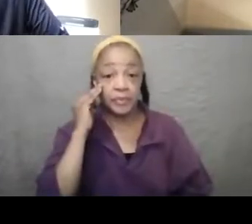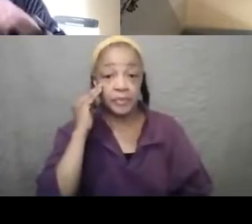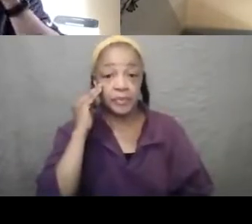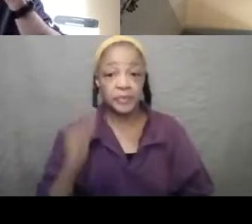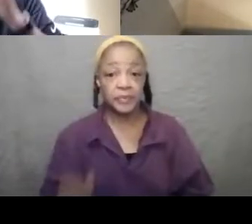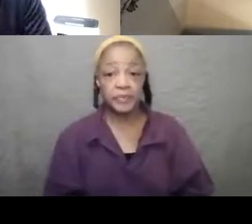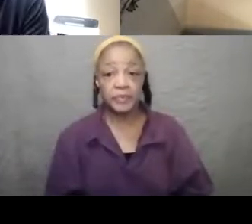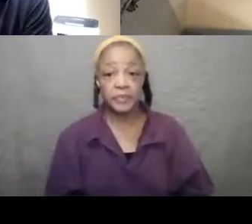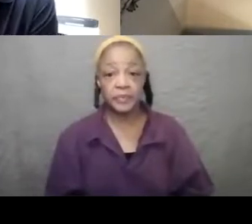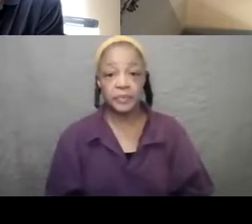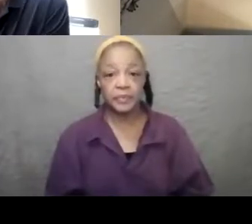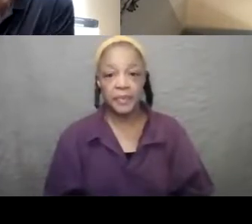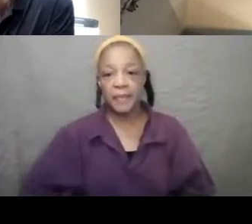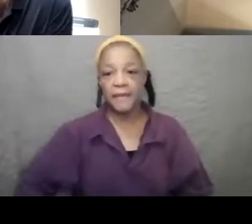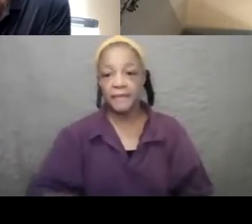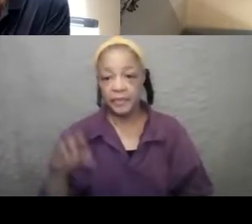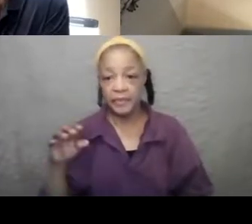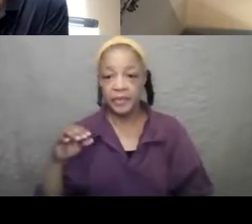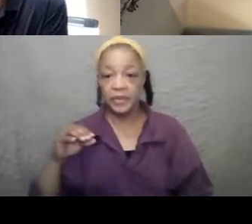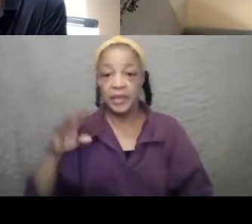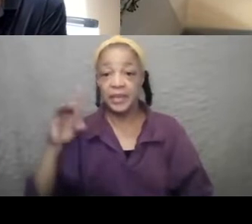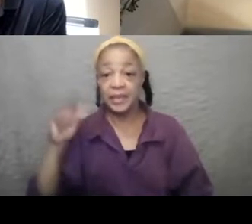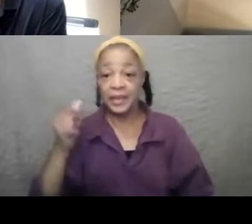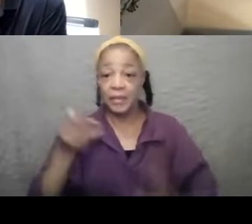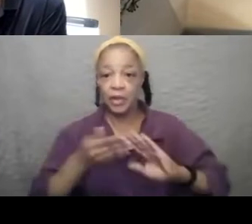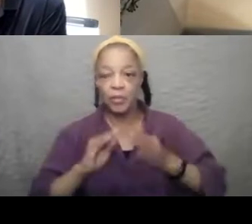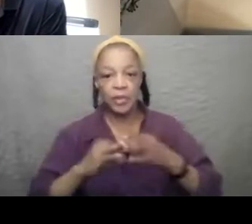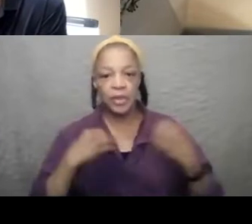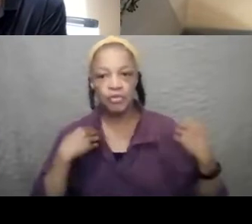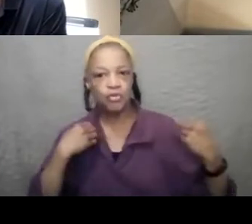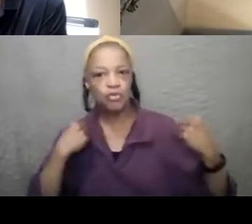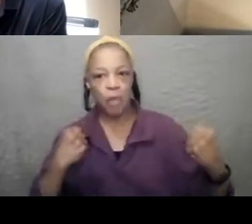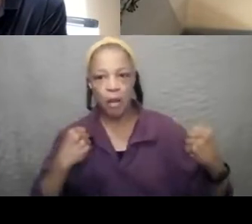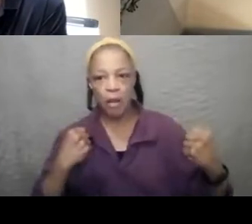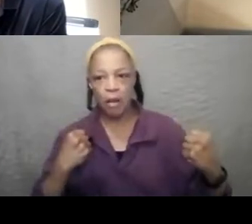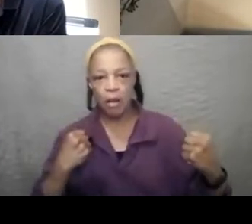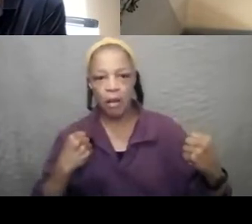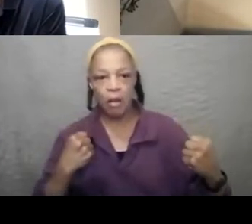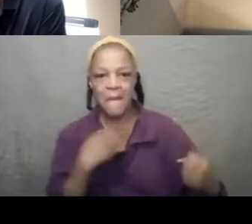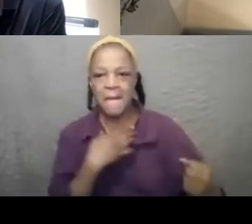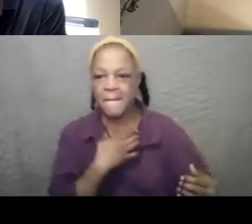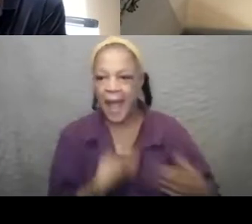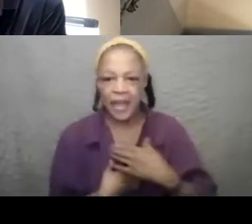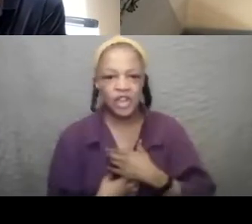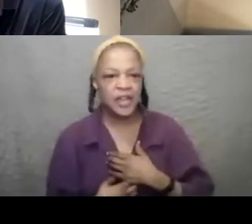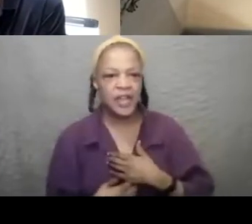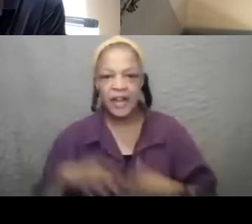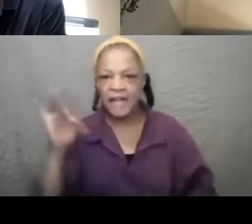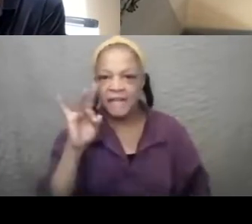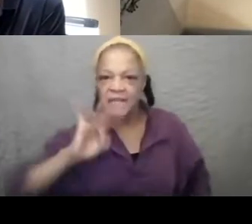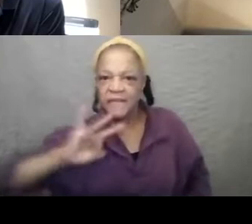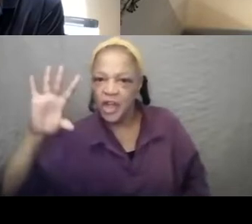the disabled community is so strong and so passionate and fierce.